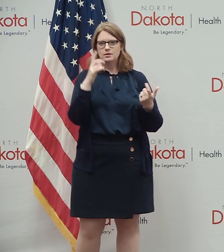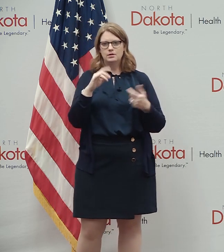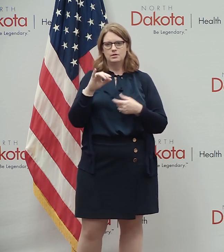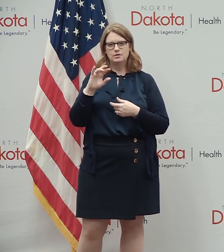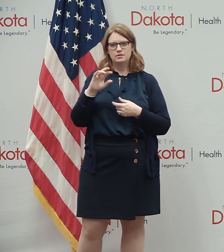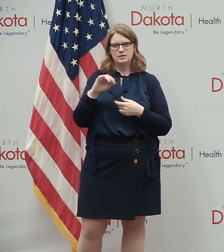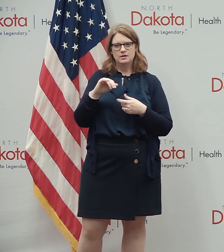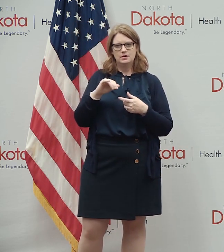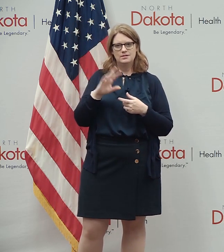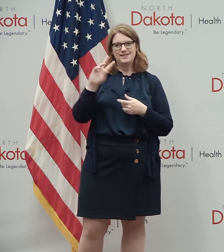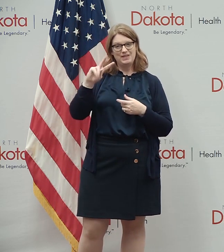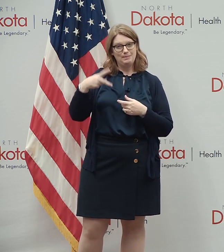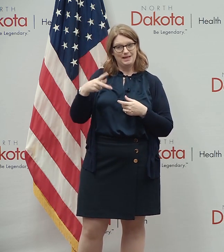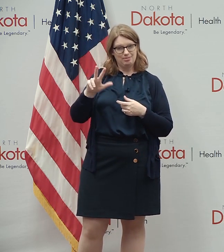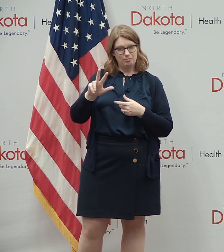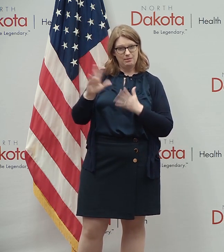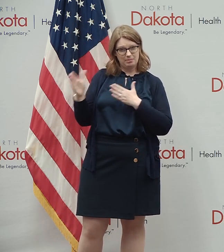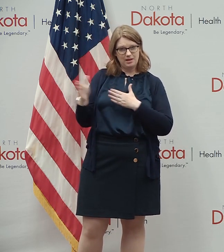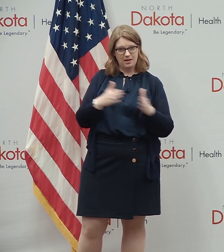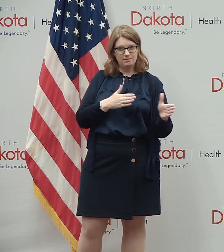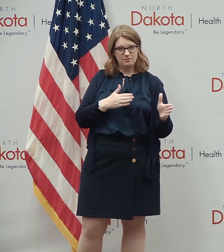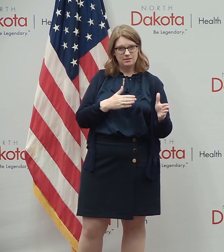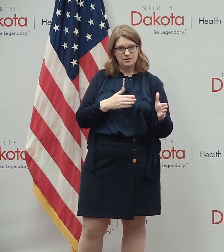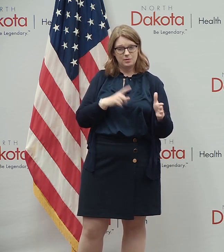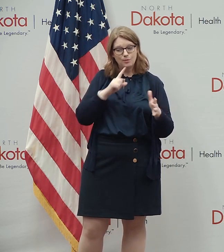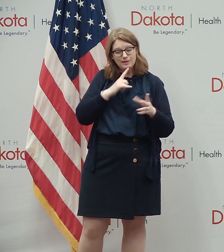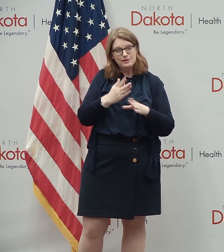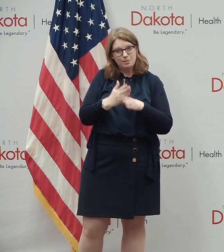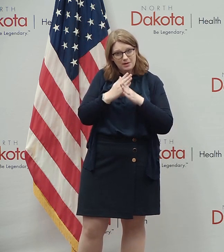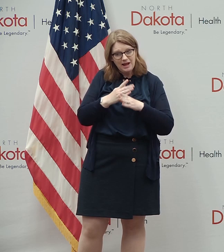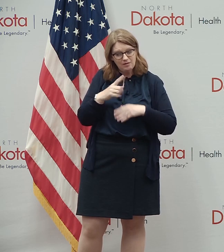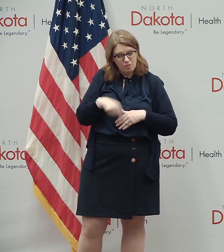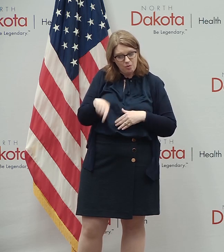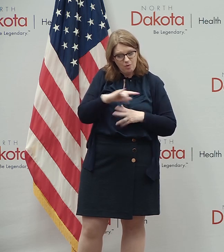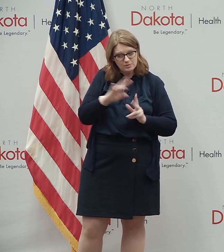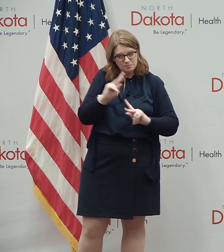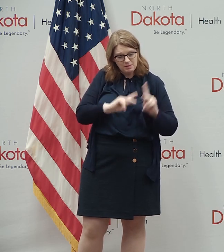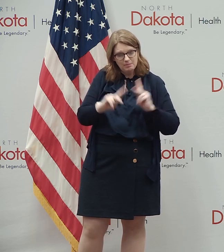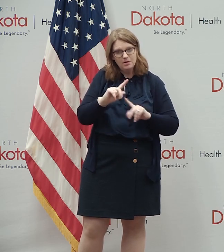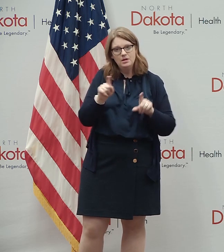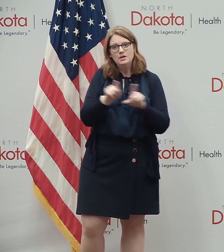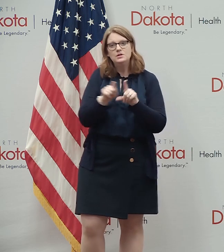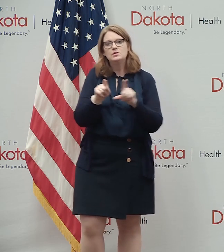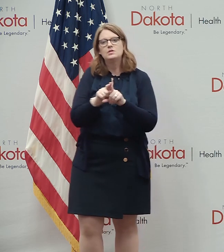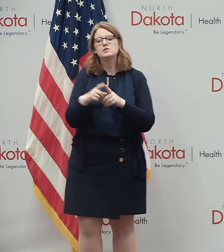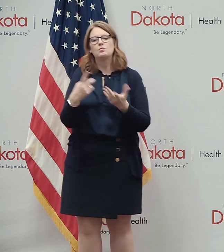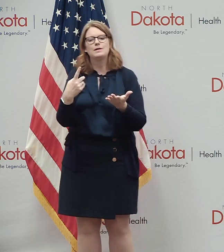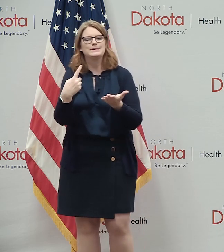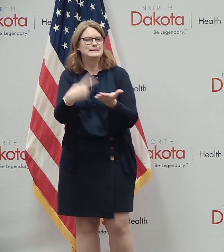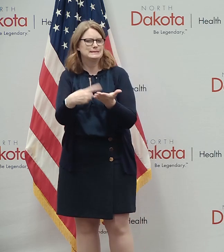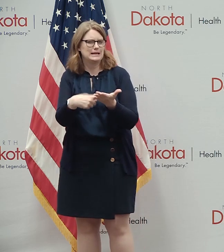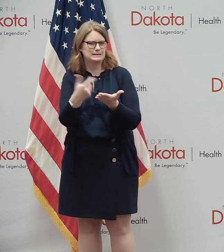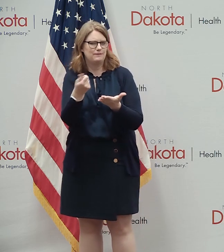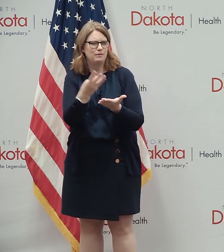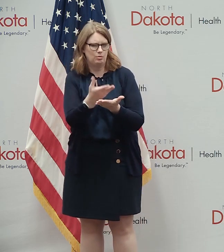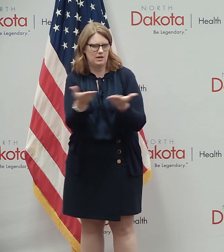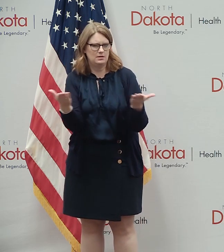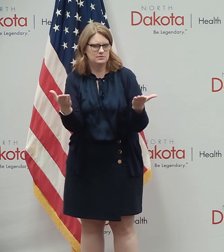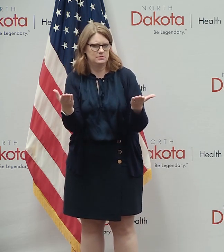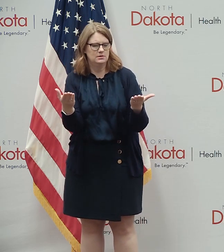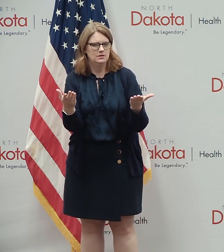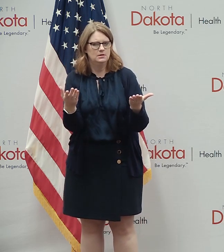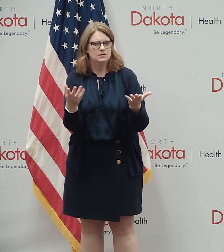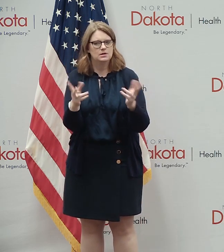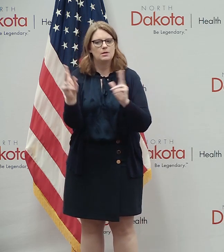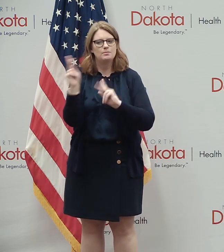Vulnerable Population Protection Plan, the VP3 plan. But I also want to just take a minute and walk through a couple slides relating to